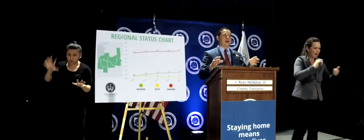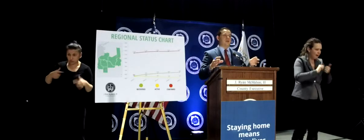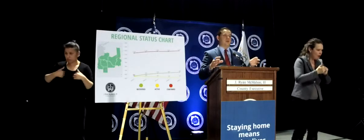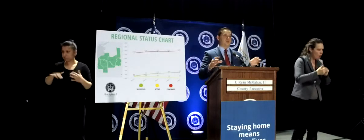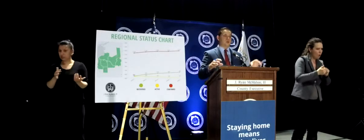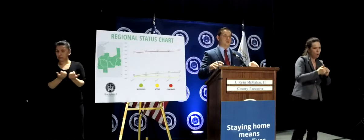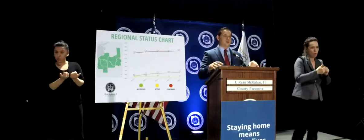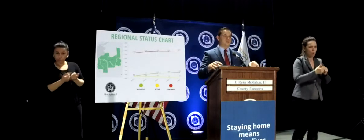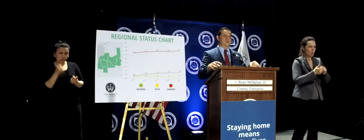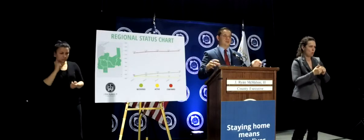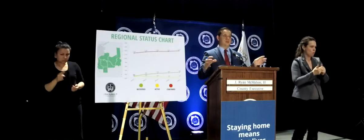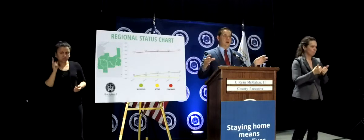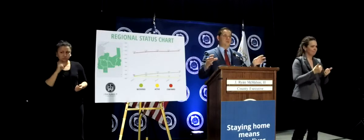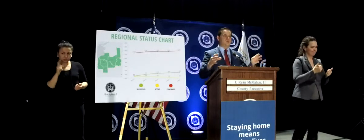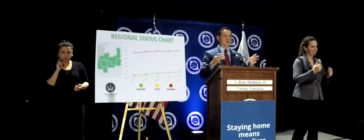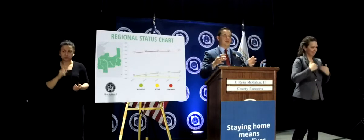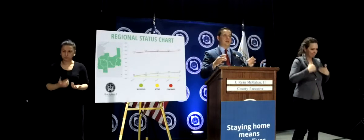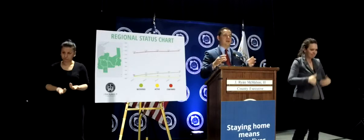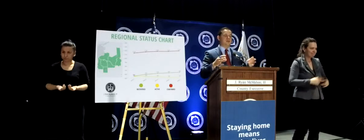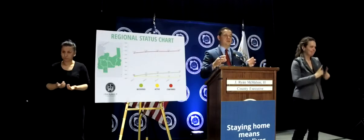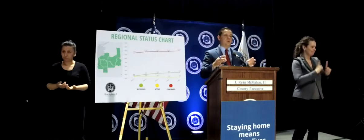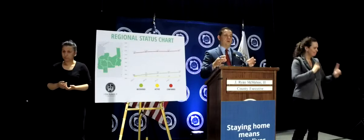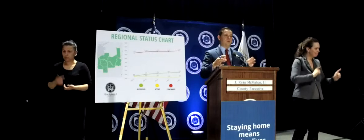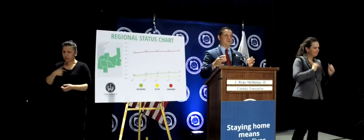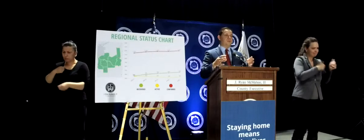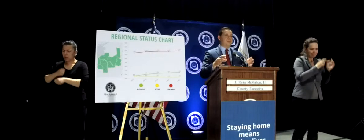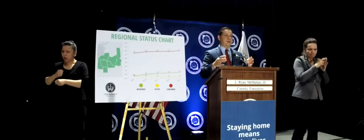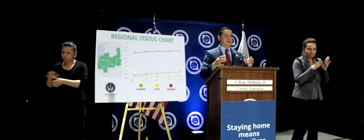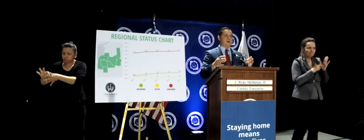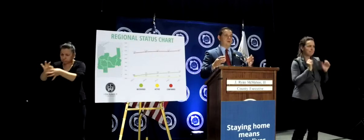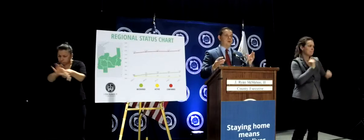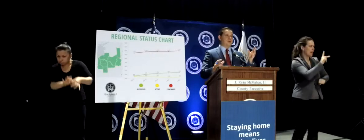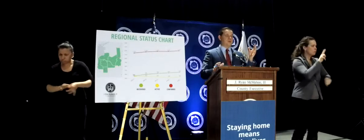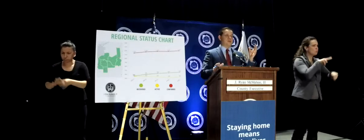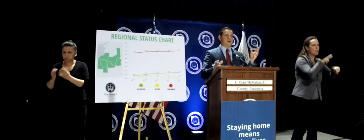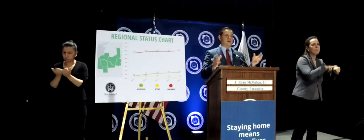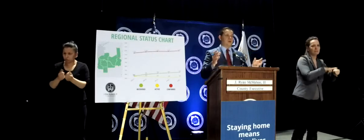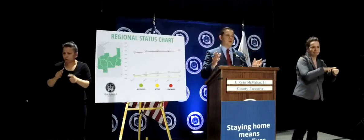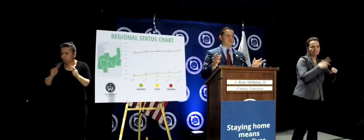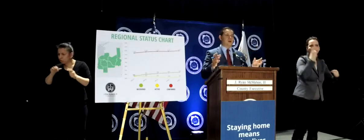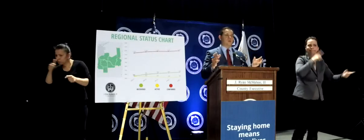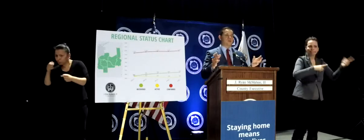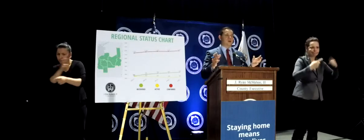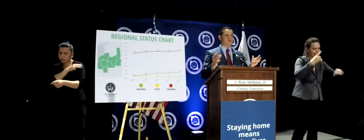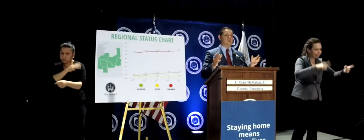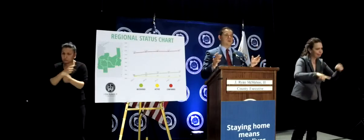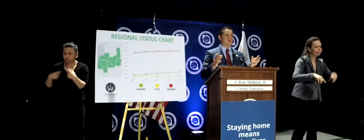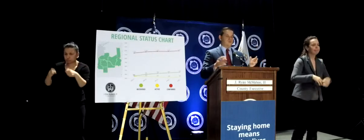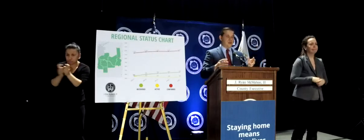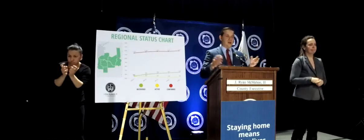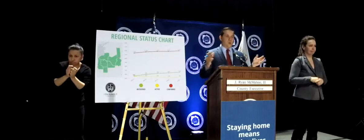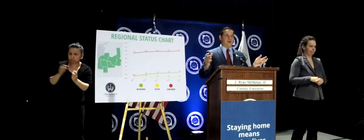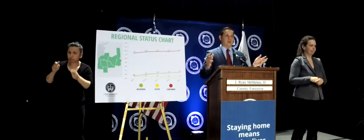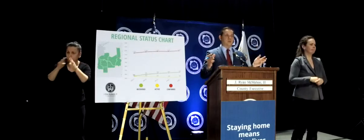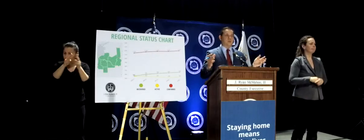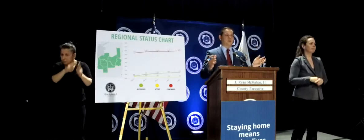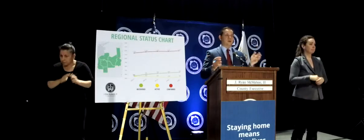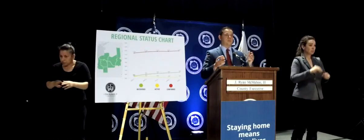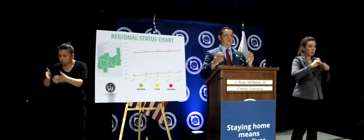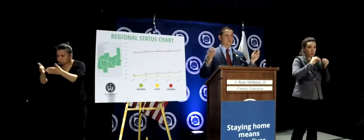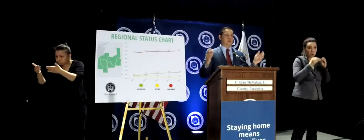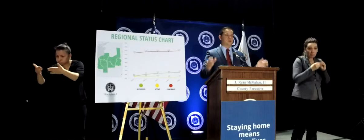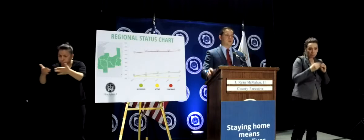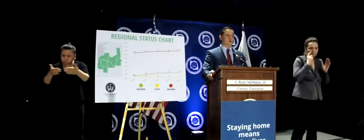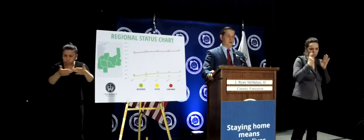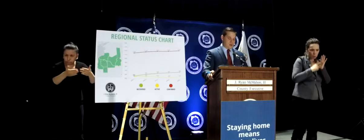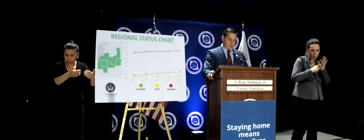more together with social distancing, the numbers will get to the point where the debate about restart or no restart will start to fade away a little bit. The